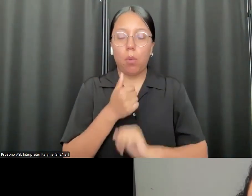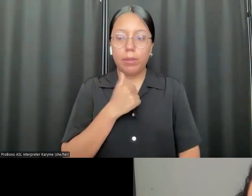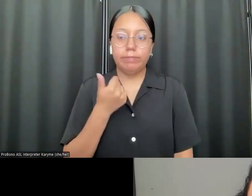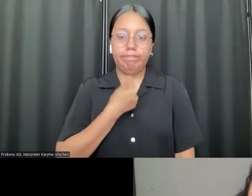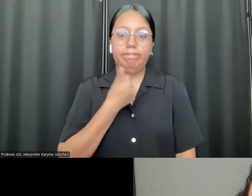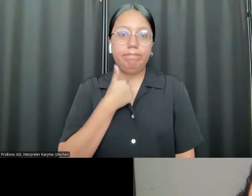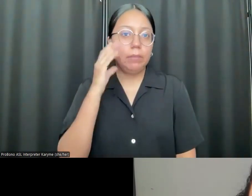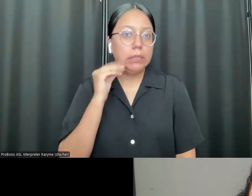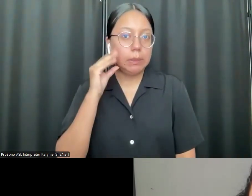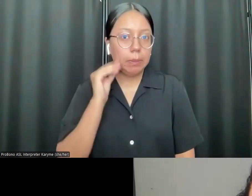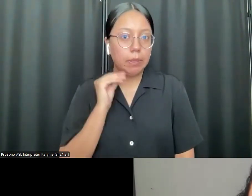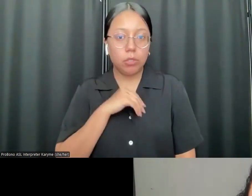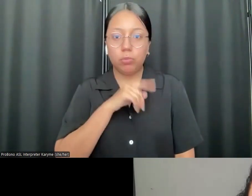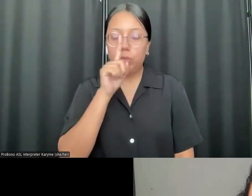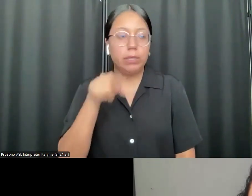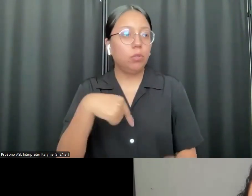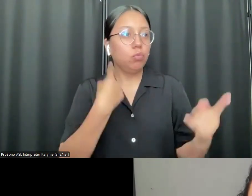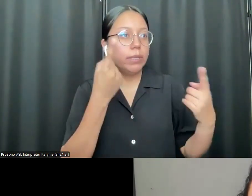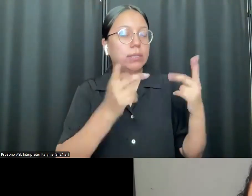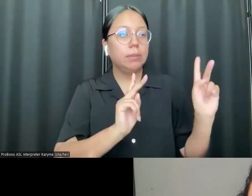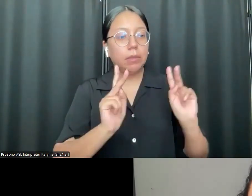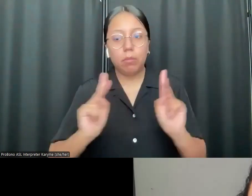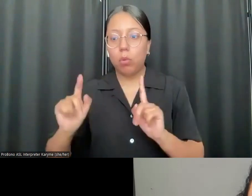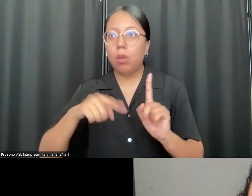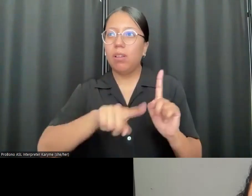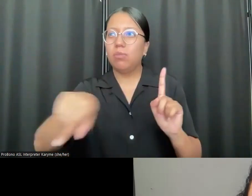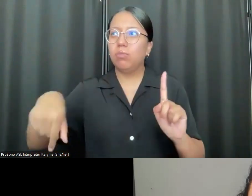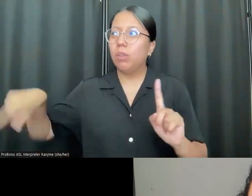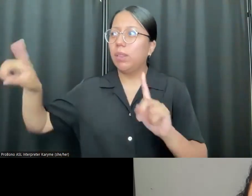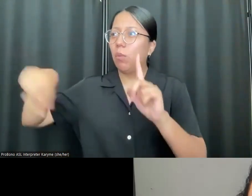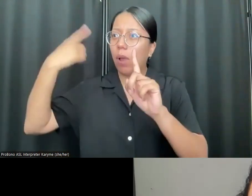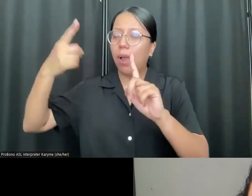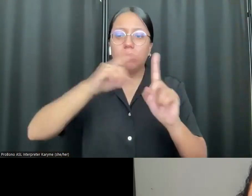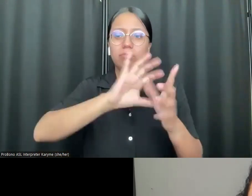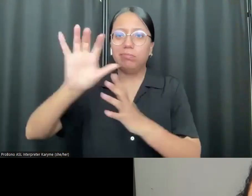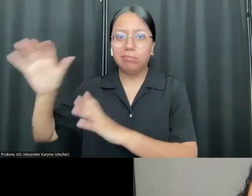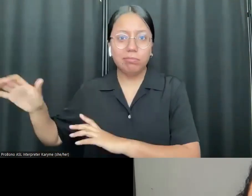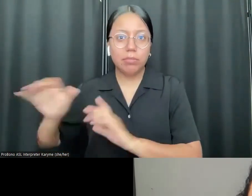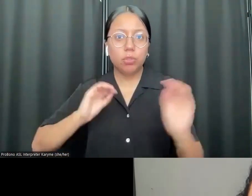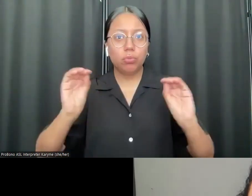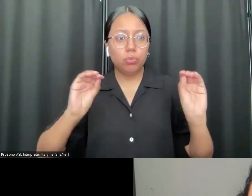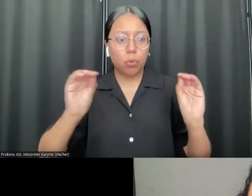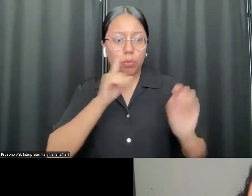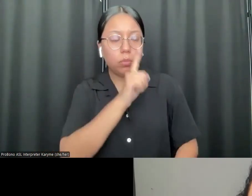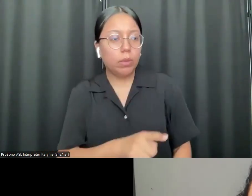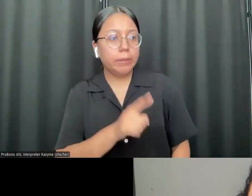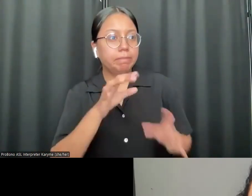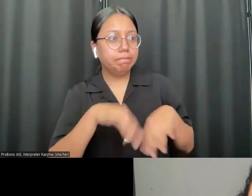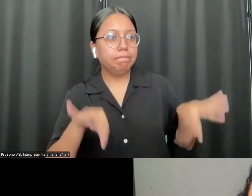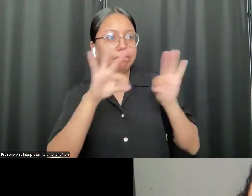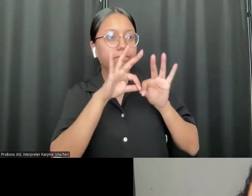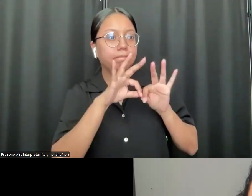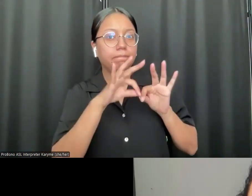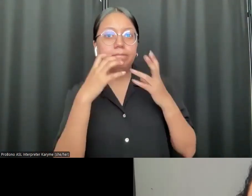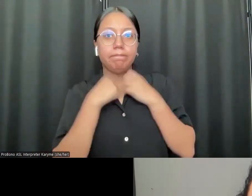of crips and crazies that were doing really raw, wild shit, and nobody cared about us but us, so we could do whatever the fuck we